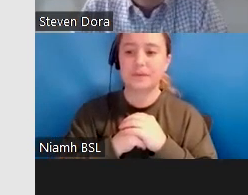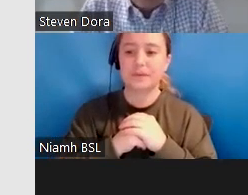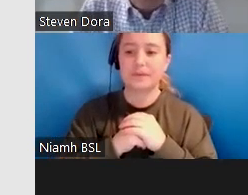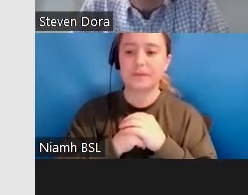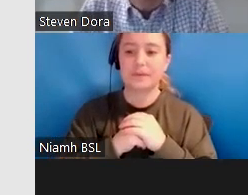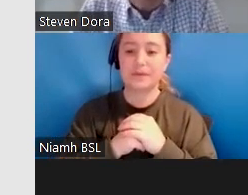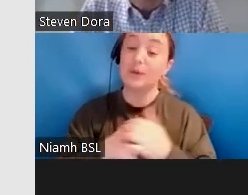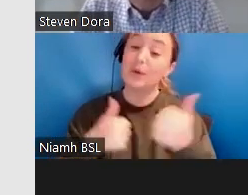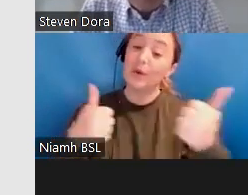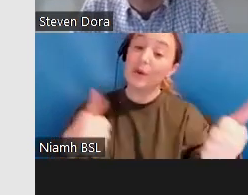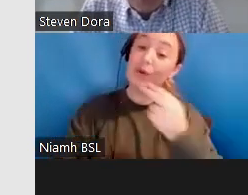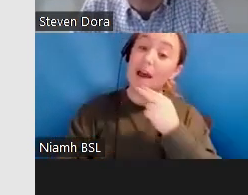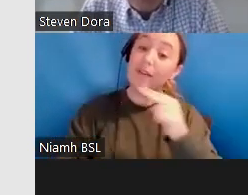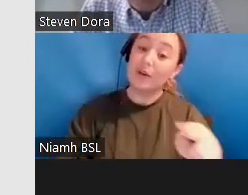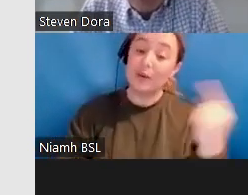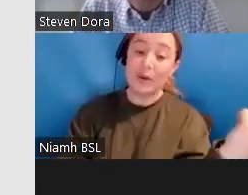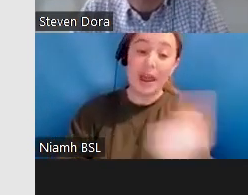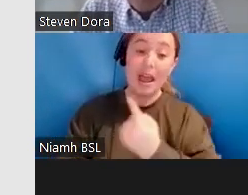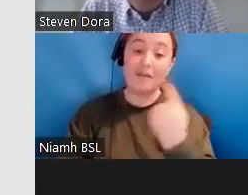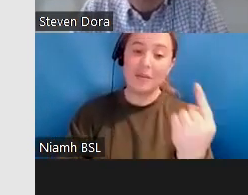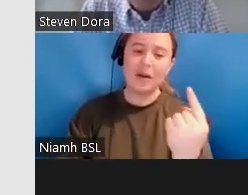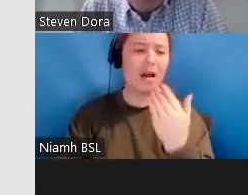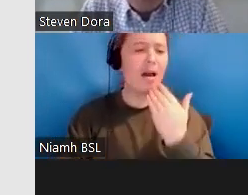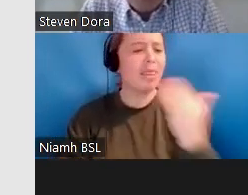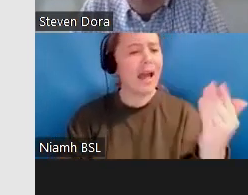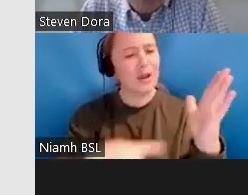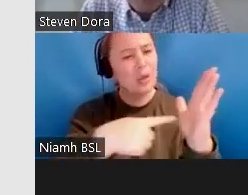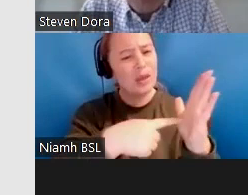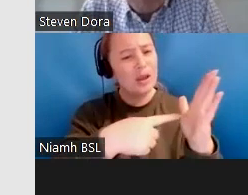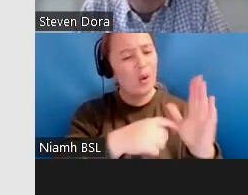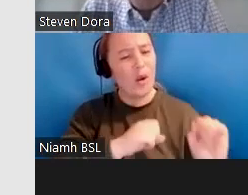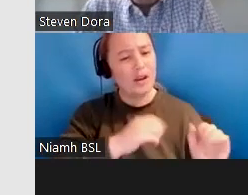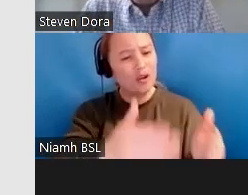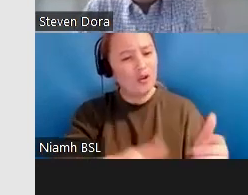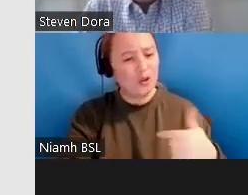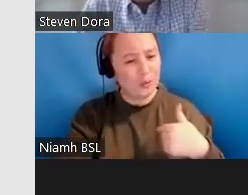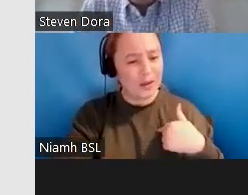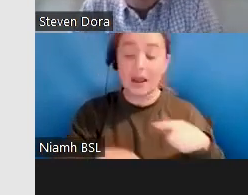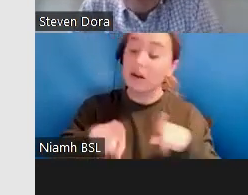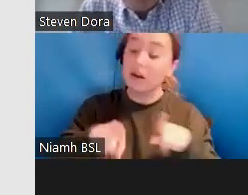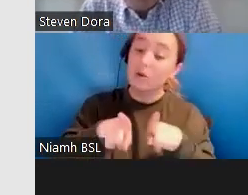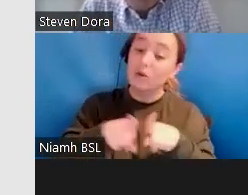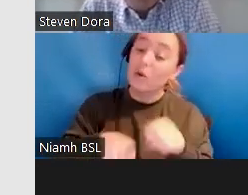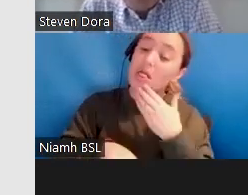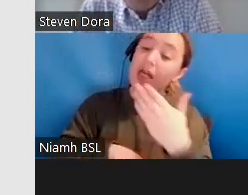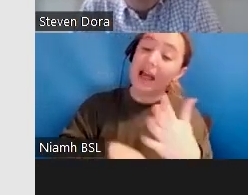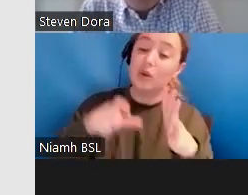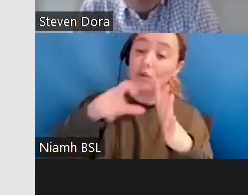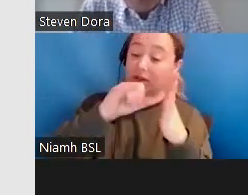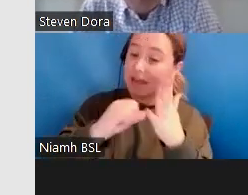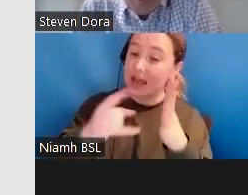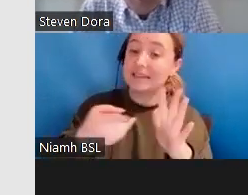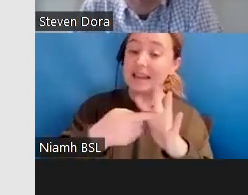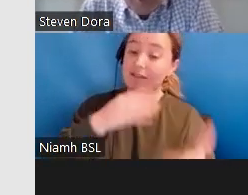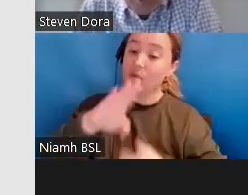So good afternoon, everyone, and thank you, Theo, for that introduction, and thanks to Disability Equality Scotland for organising and hosting this